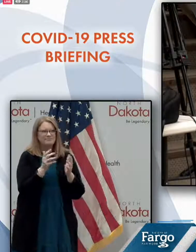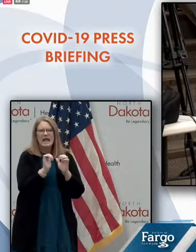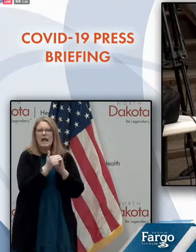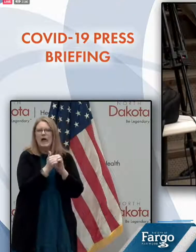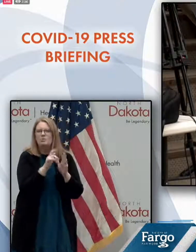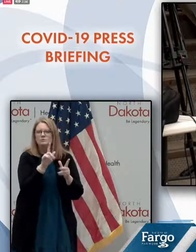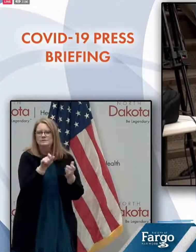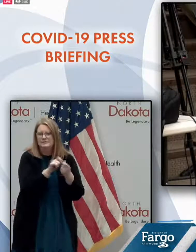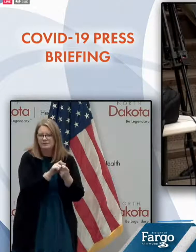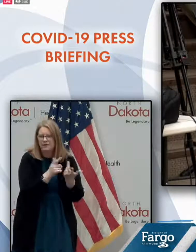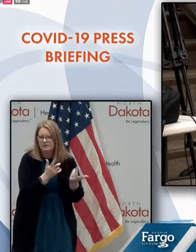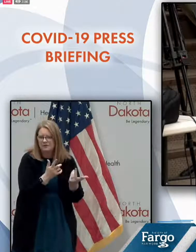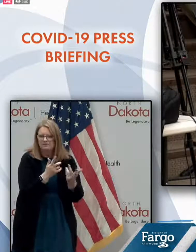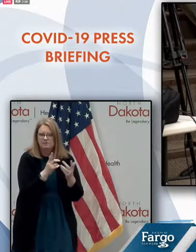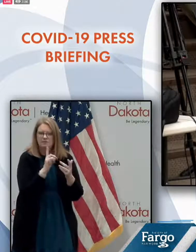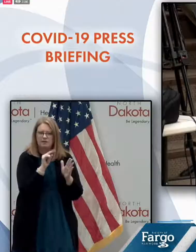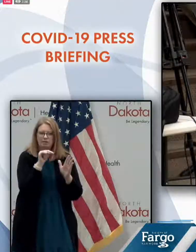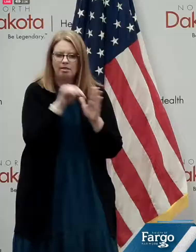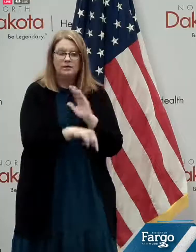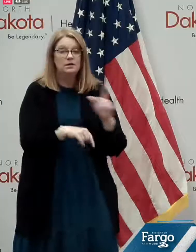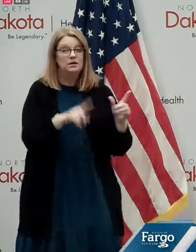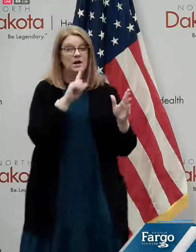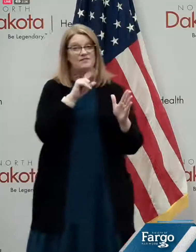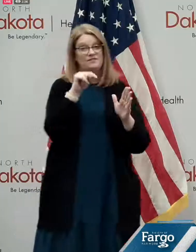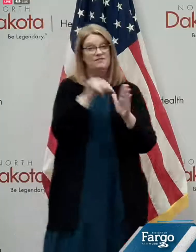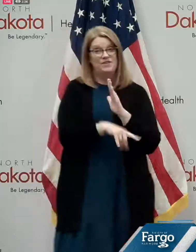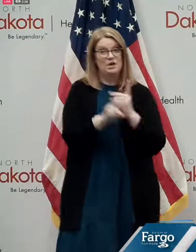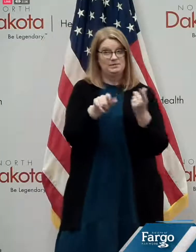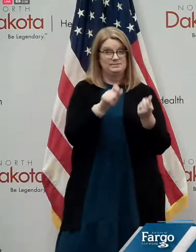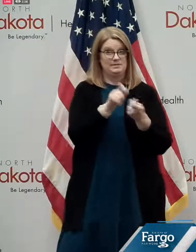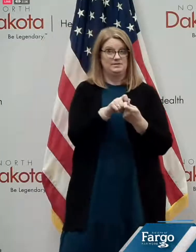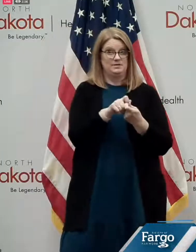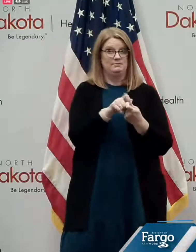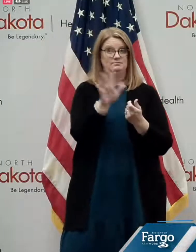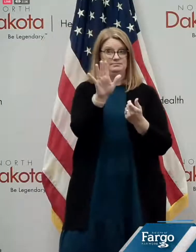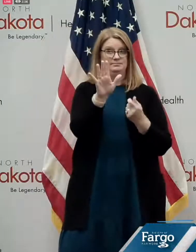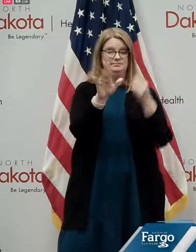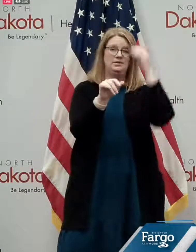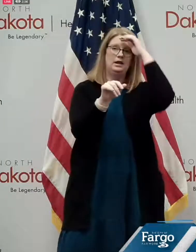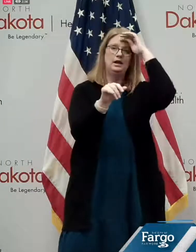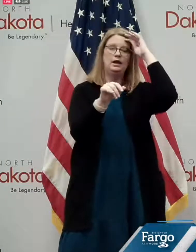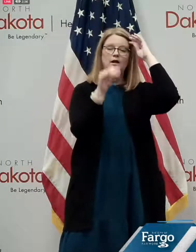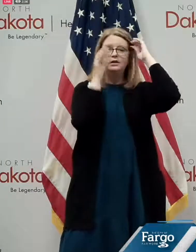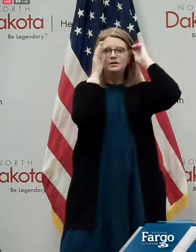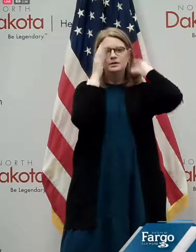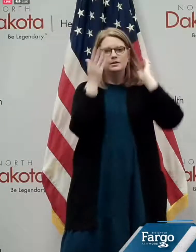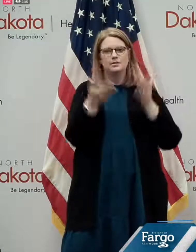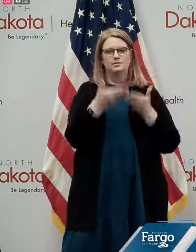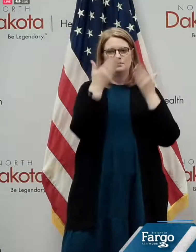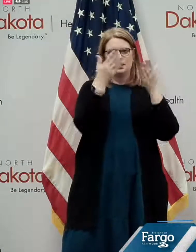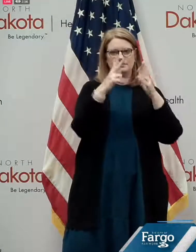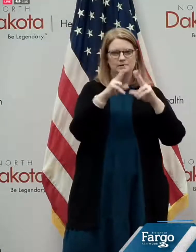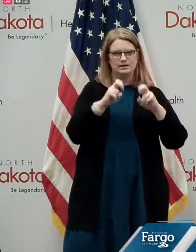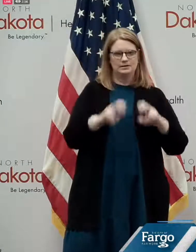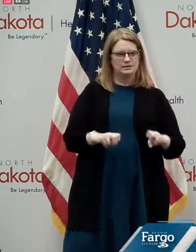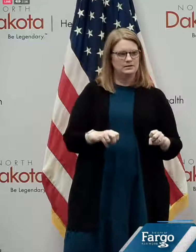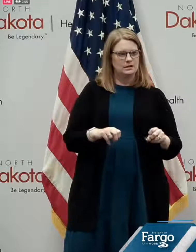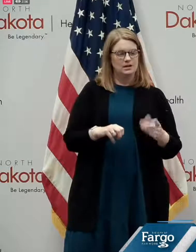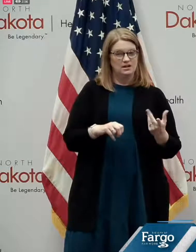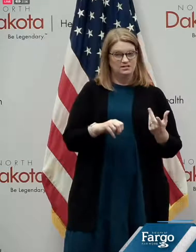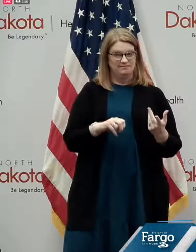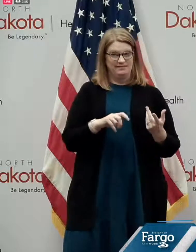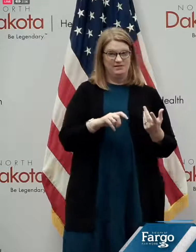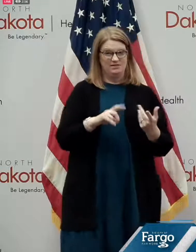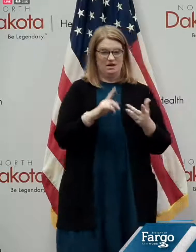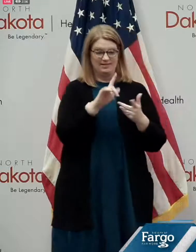how detailed are you going to get? Very specific, Dave. So the proposal will be evaluated, in fact, on the specificity of